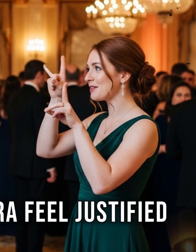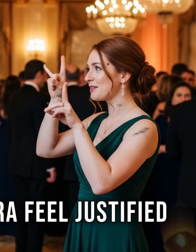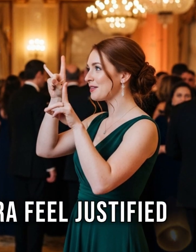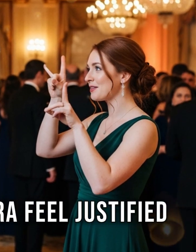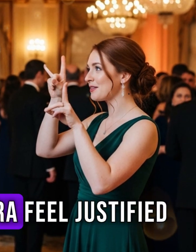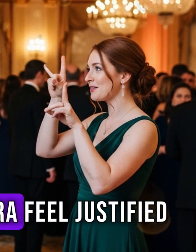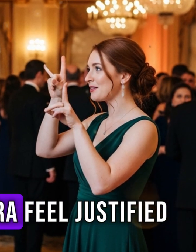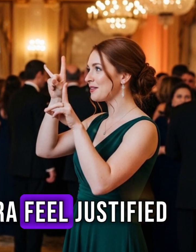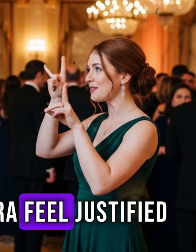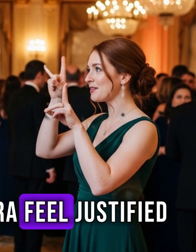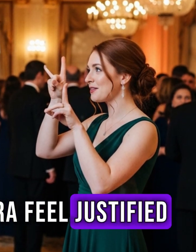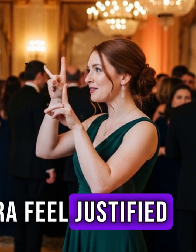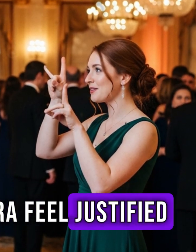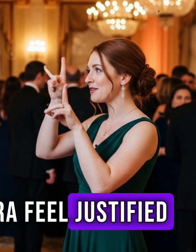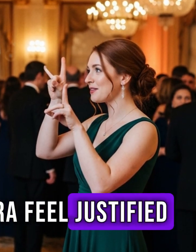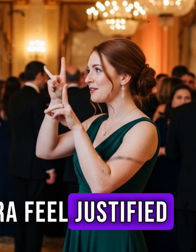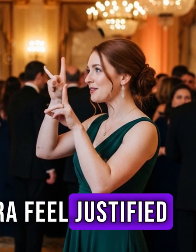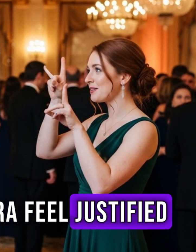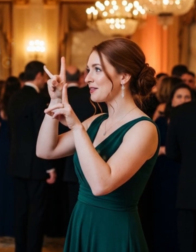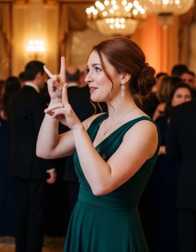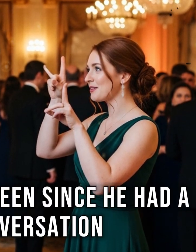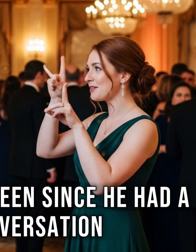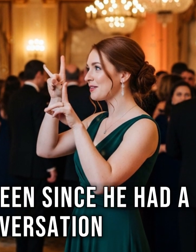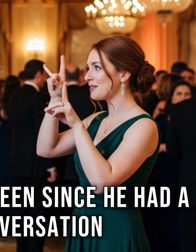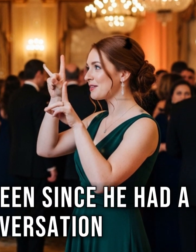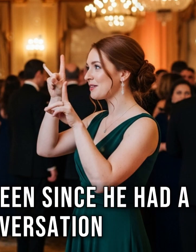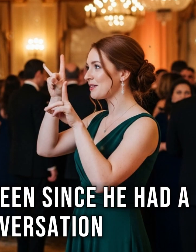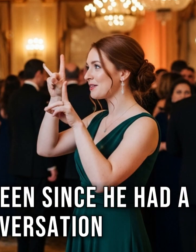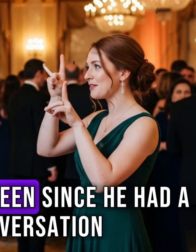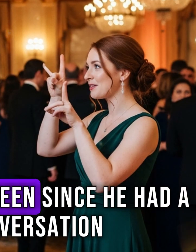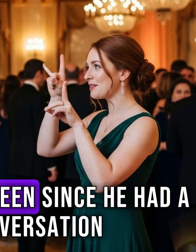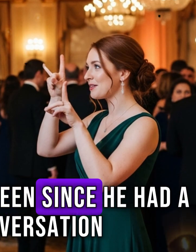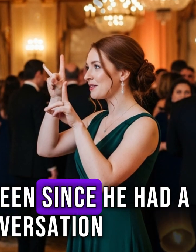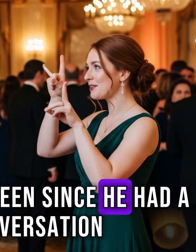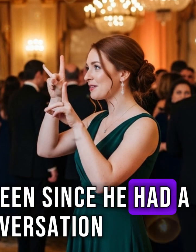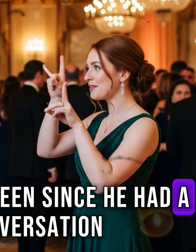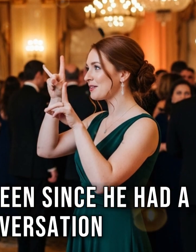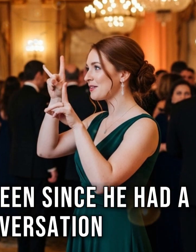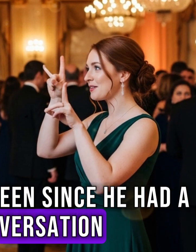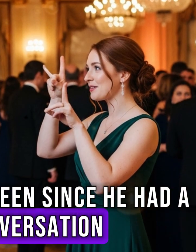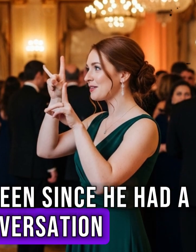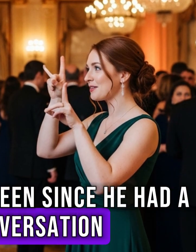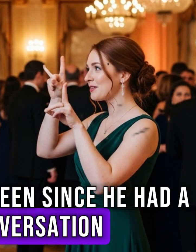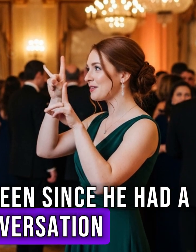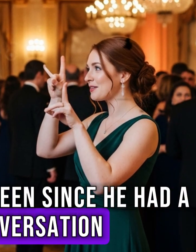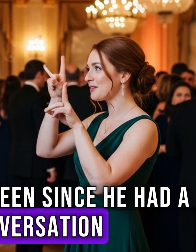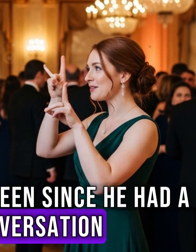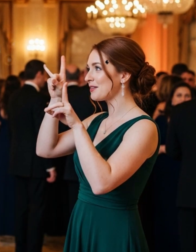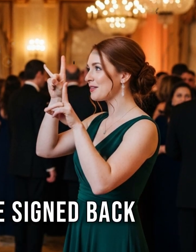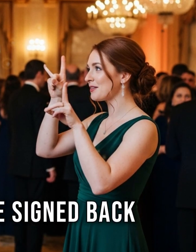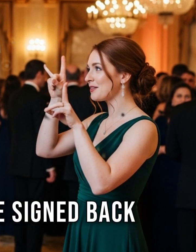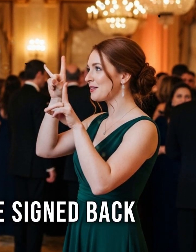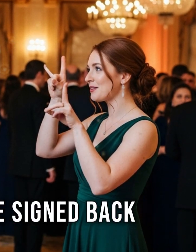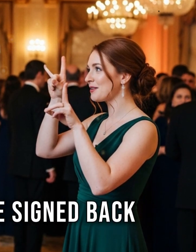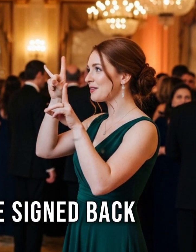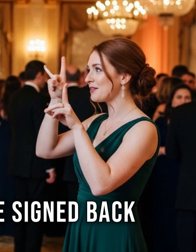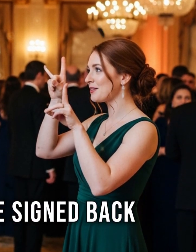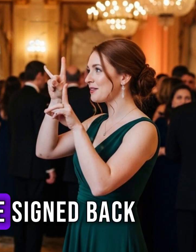made Elara feel justified. How long had it been since he had a real conversation? "I'm Julian," he